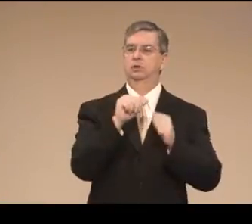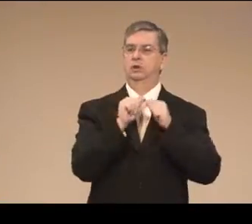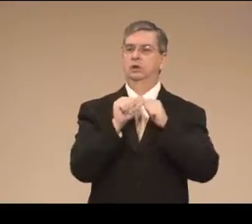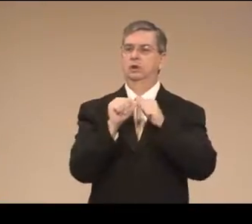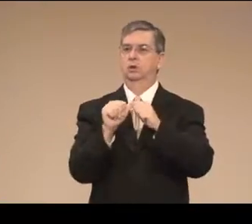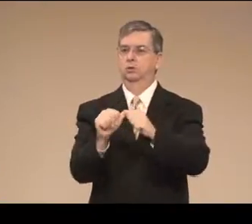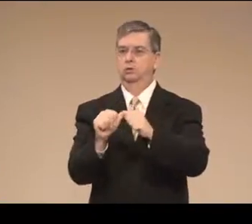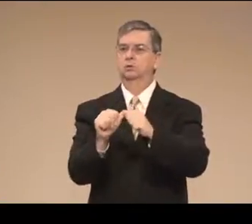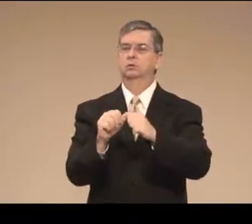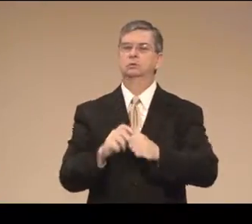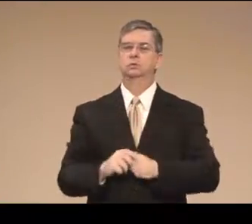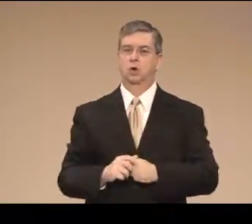about Gideon.